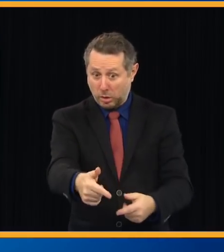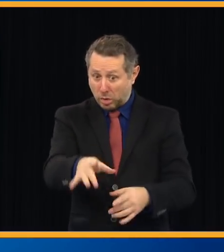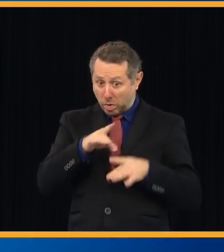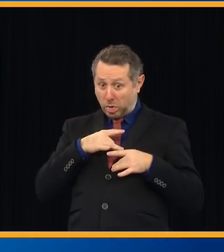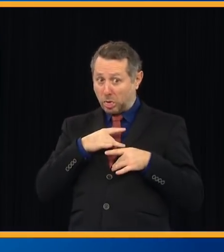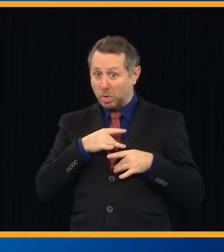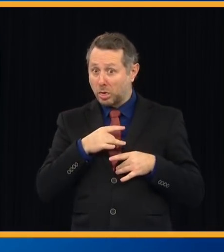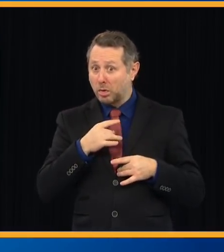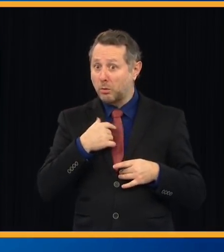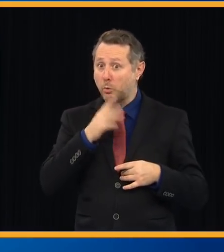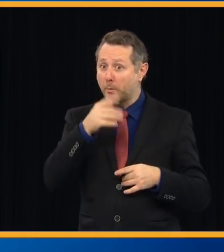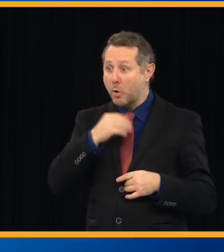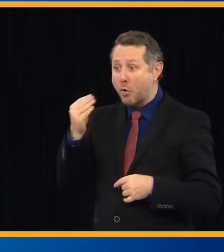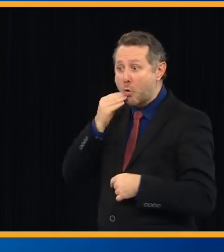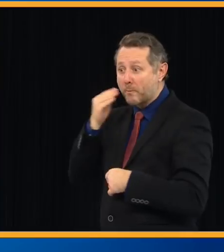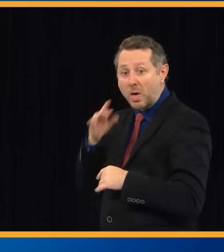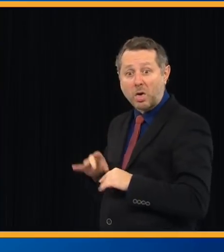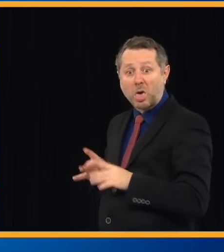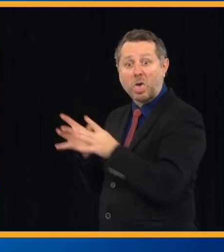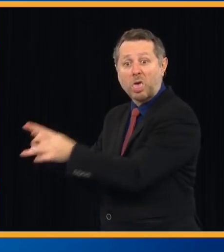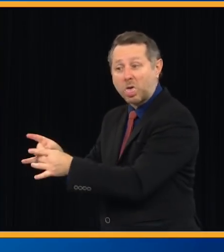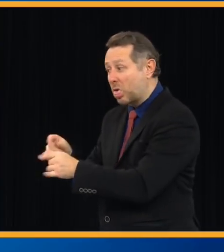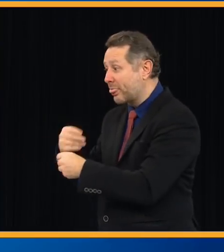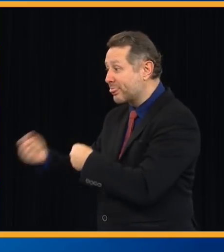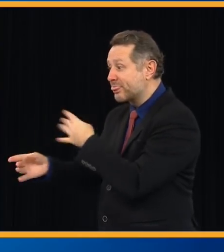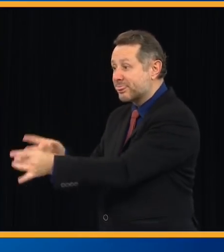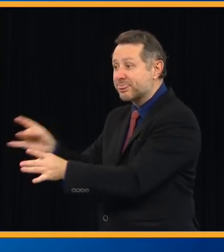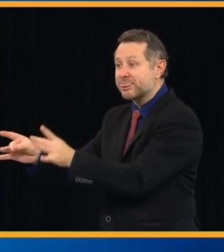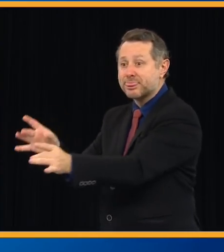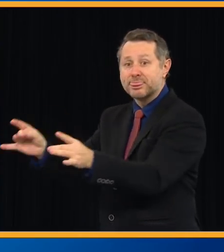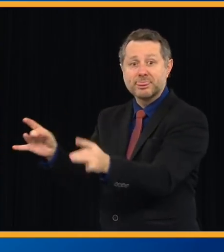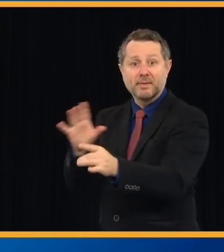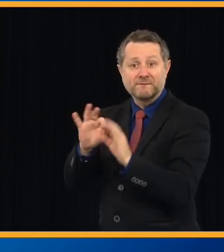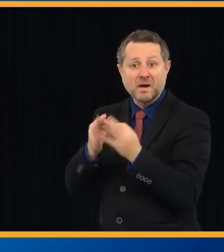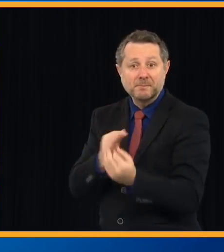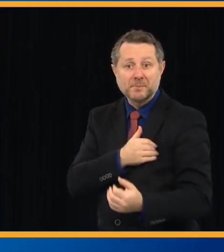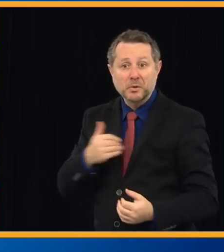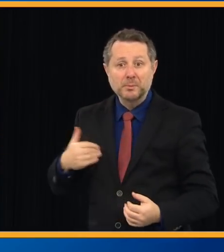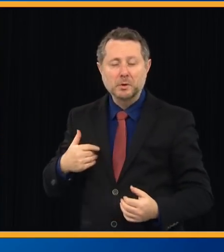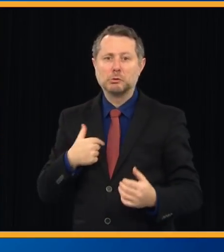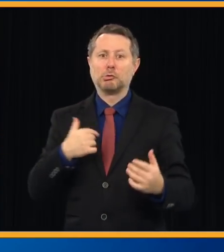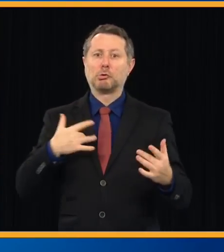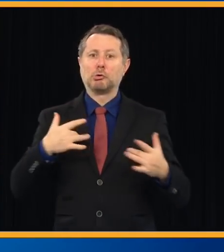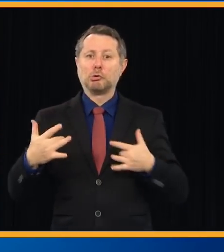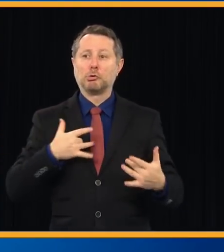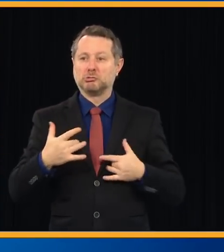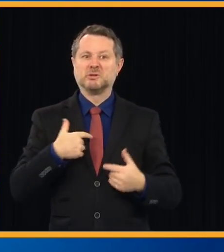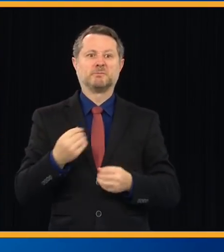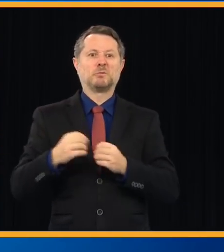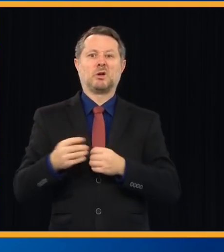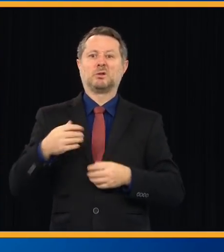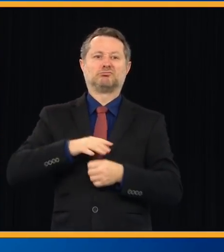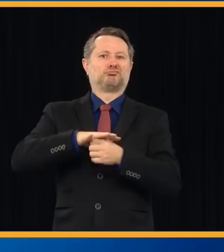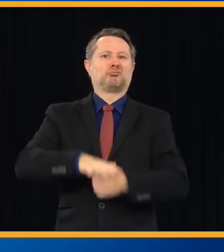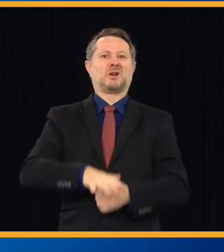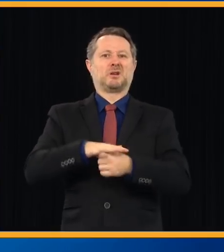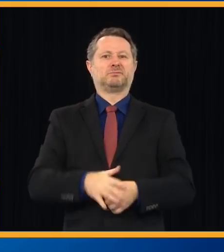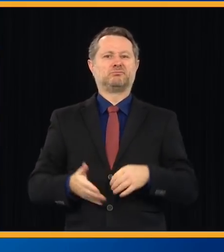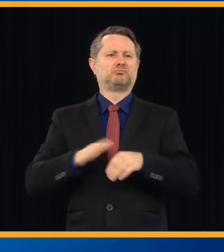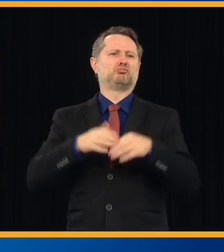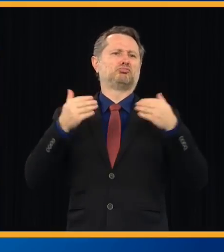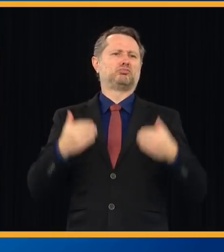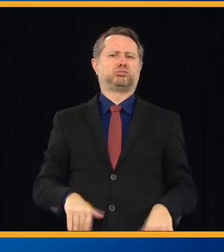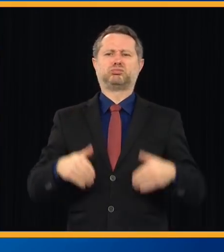have to go home, worry if they're infected, are they bringing that infection home? So this is a terribly